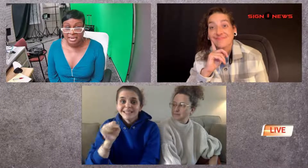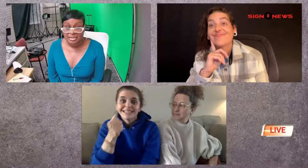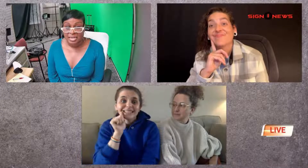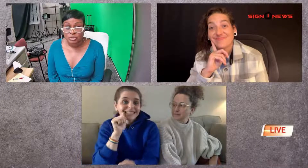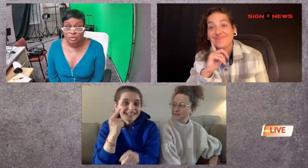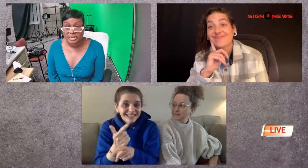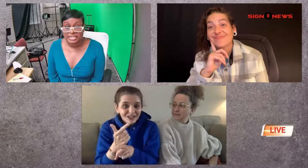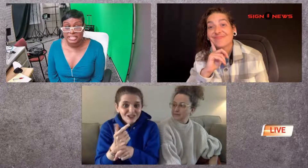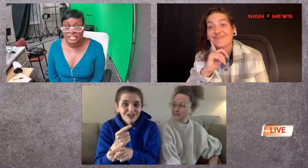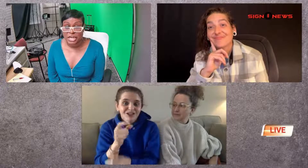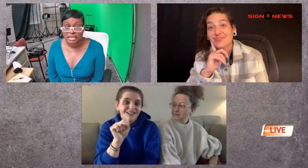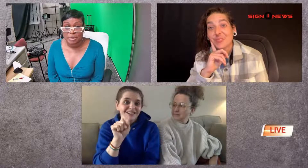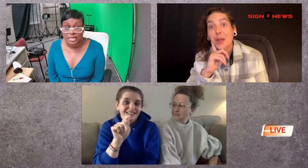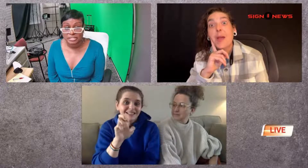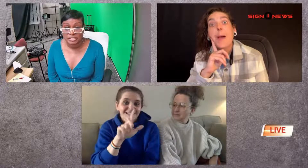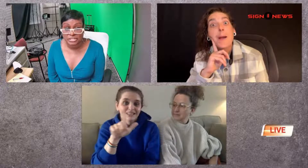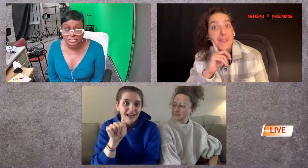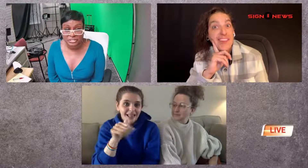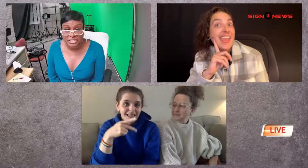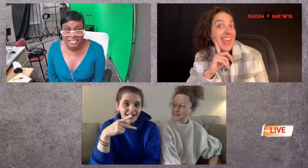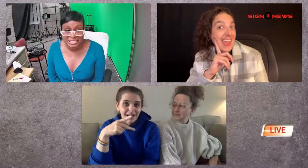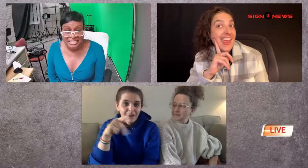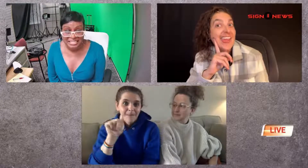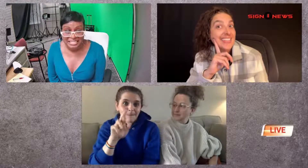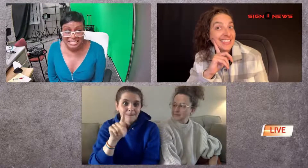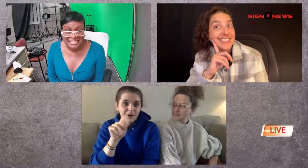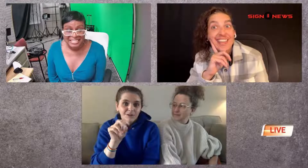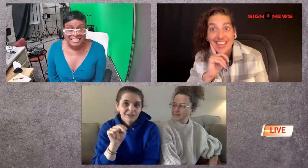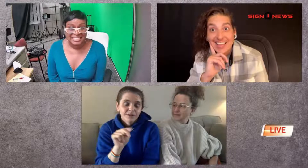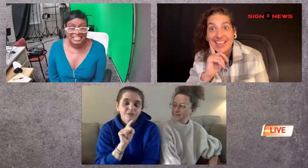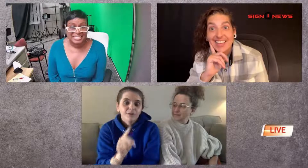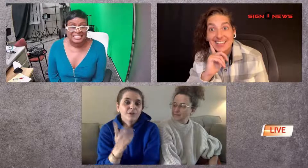And I got to meet Dolly Parton's sister.